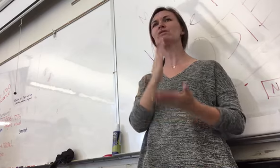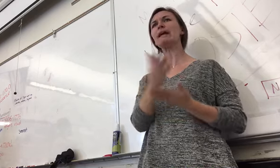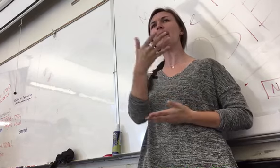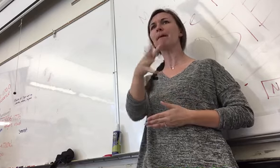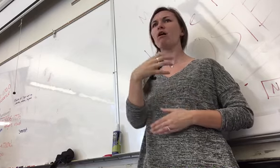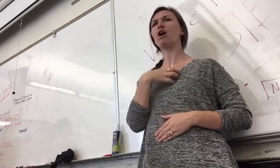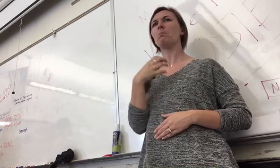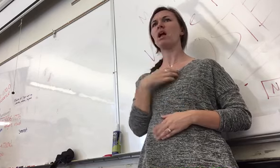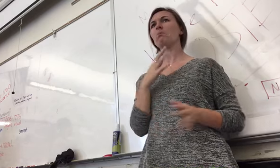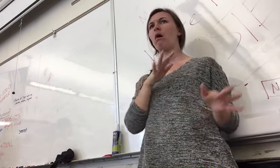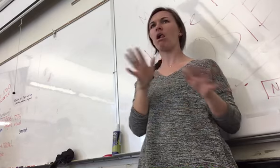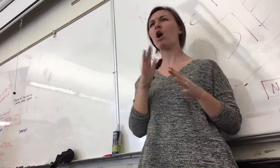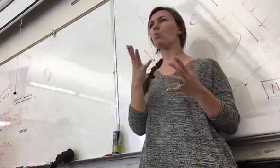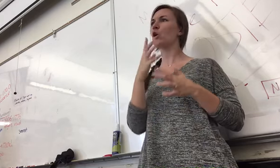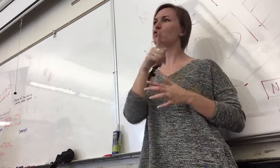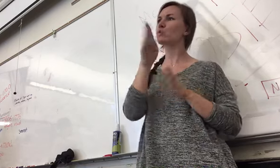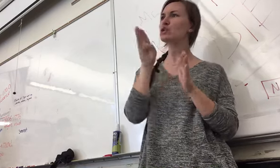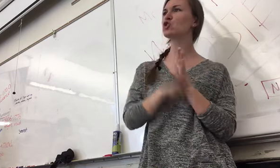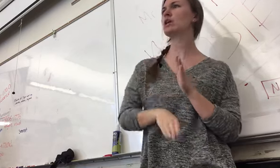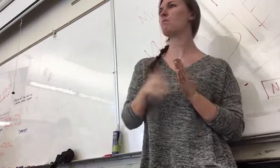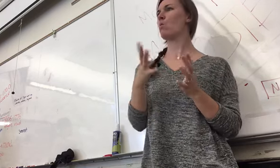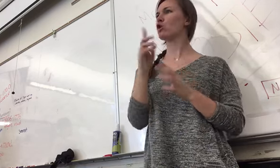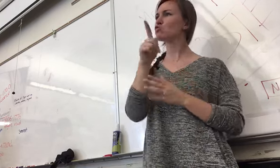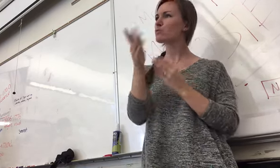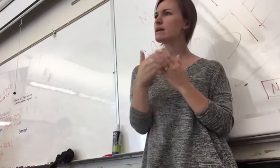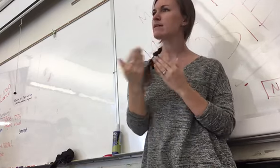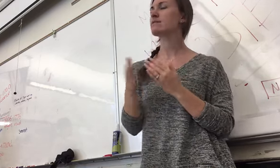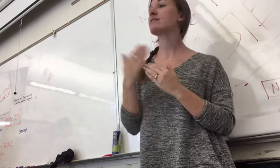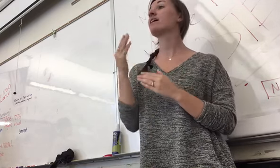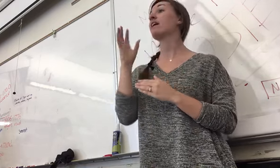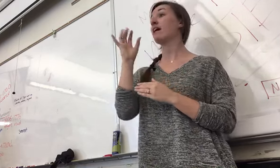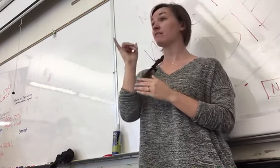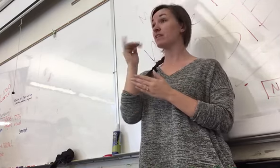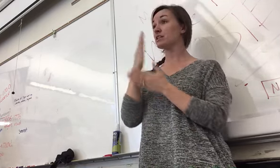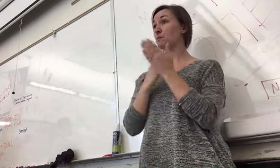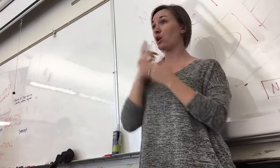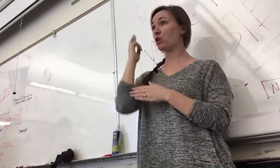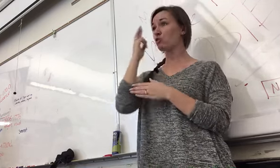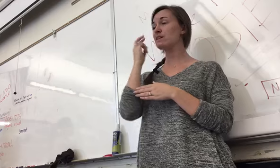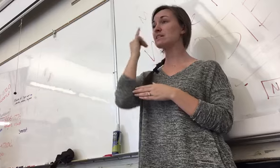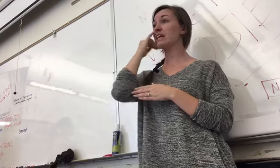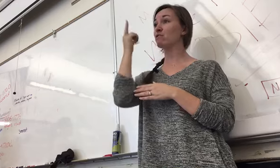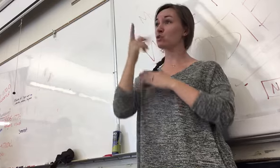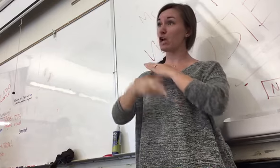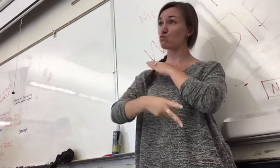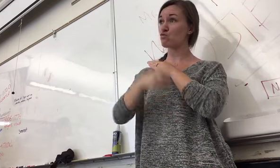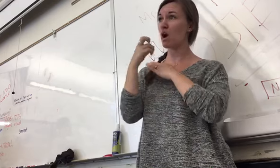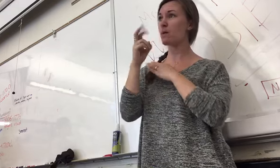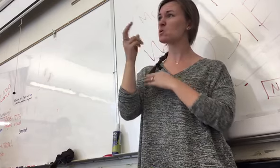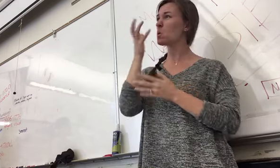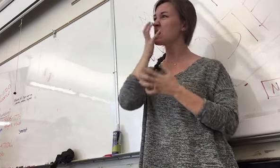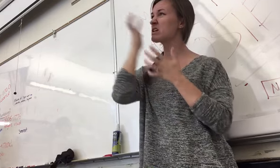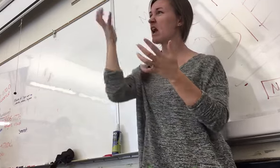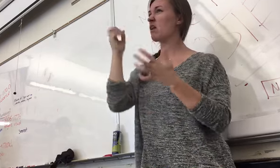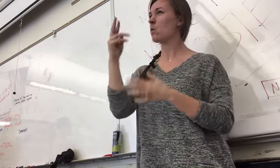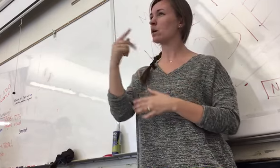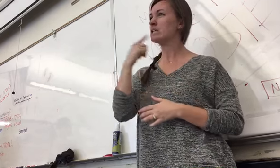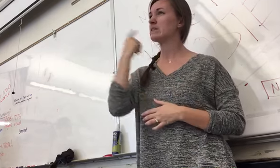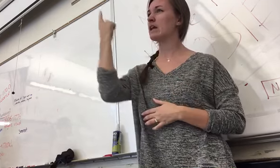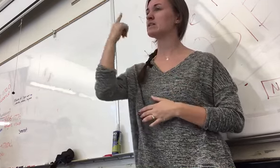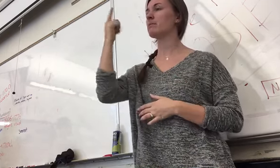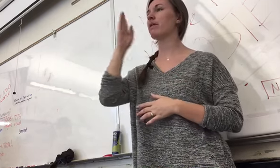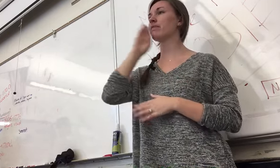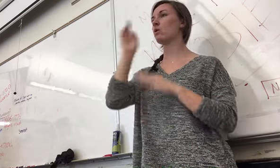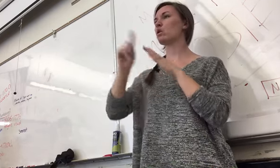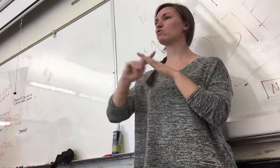thing. It's part of the reason why if you get robbed and you say something or yell at them, they'll oftentimes run away, simply because